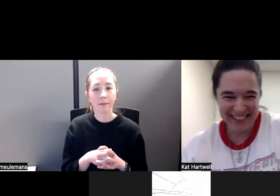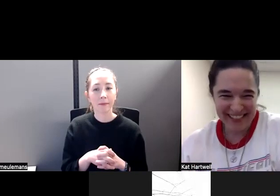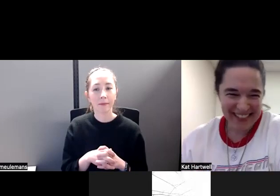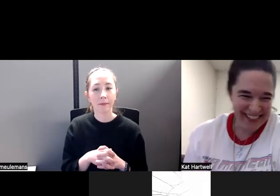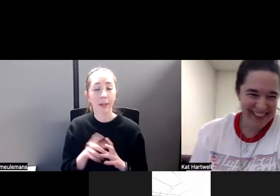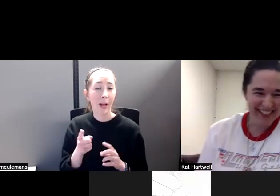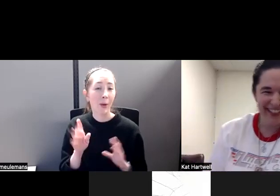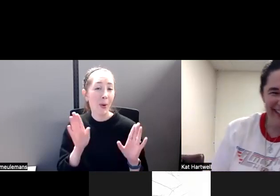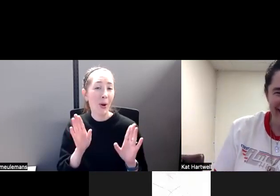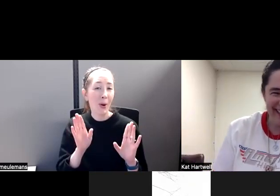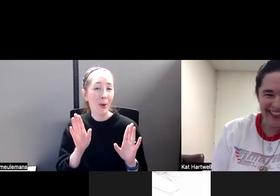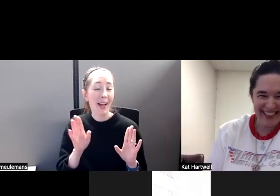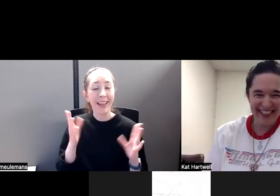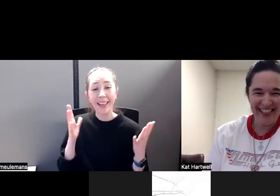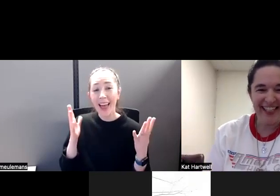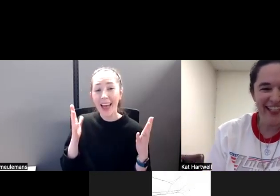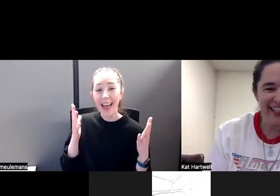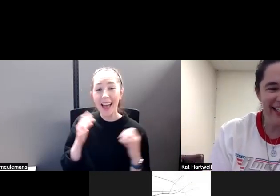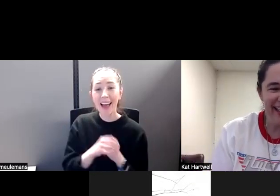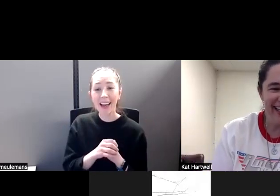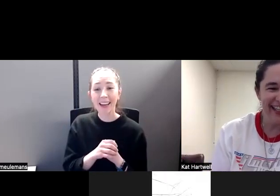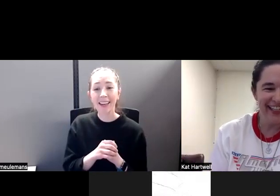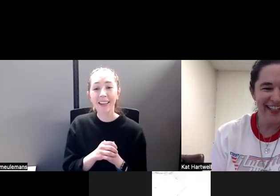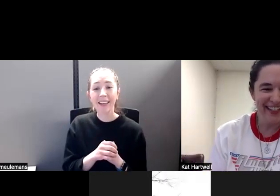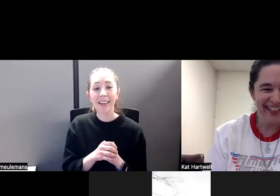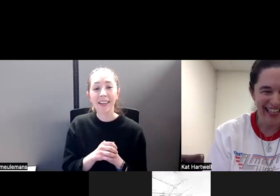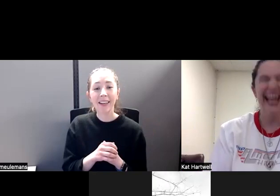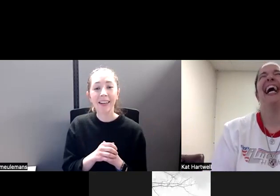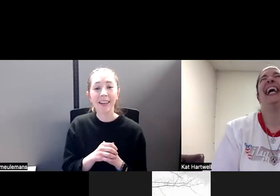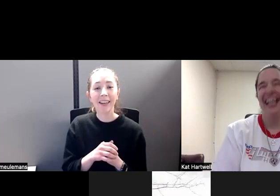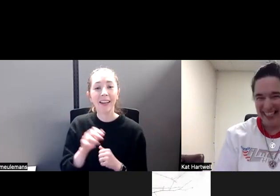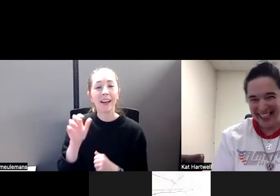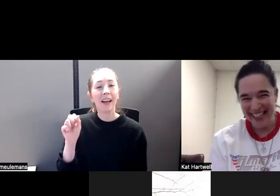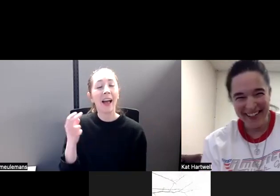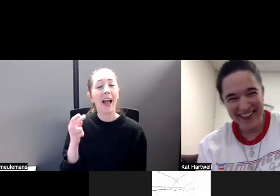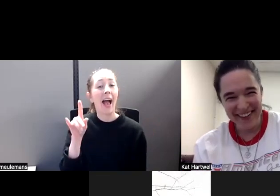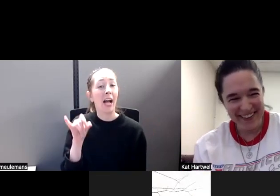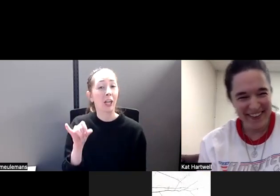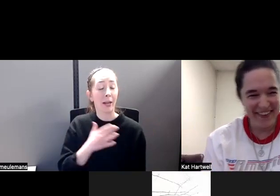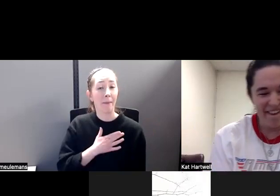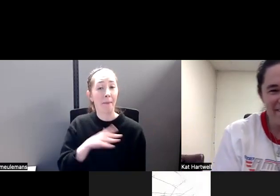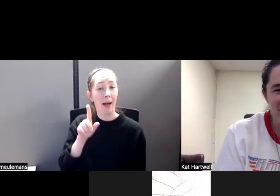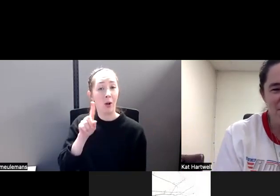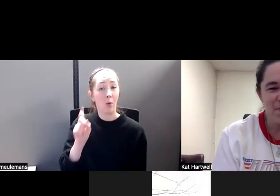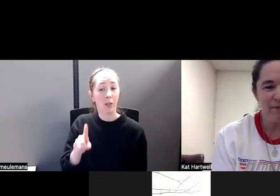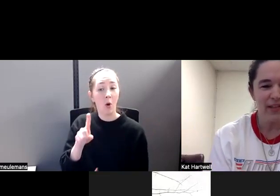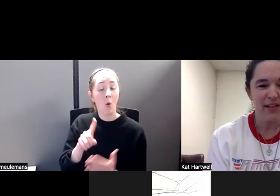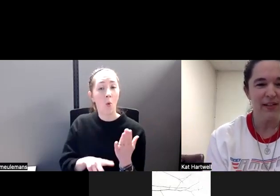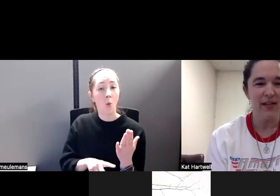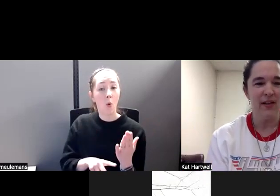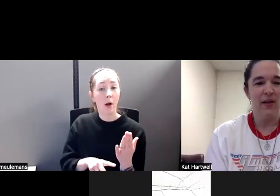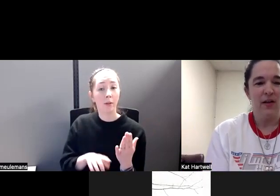Woohoo! Yay! Ashley, I know you got a question. Okay, my question is, what was it like